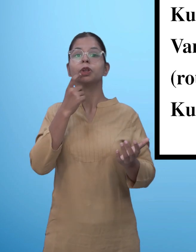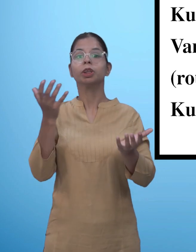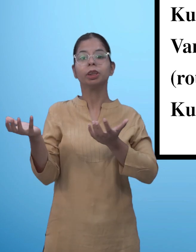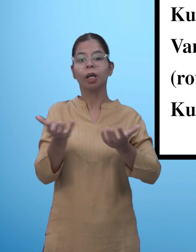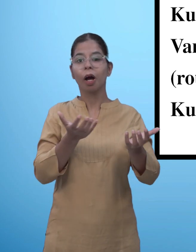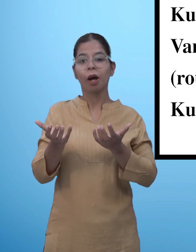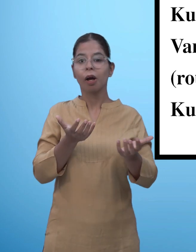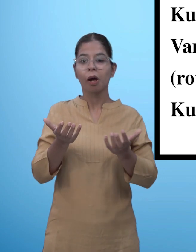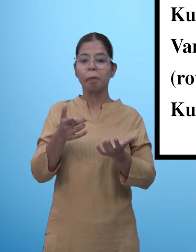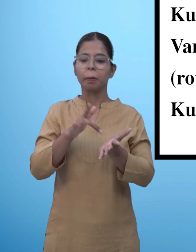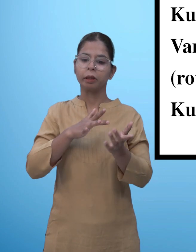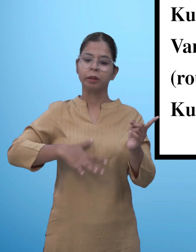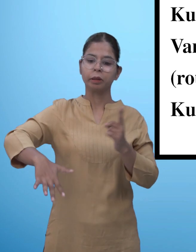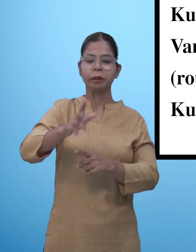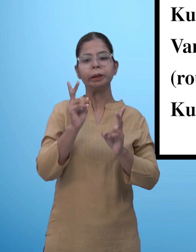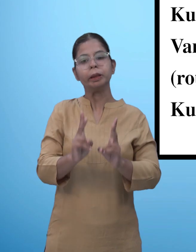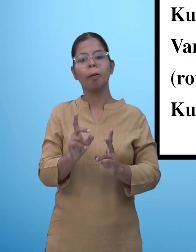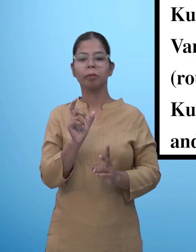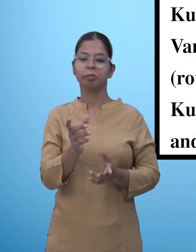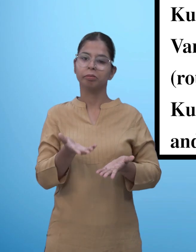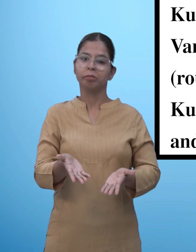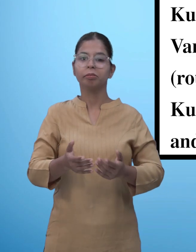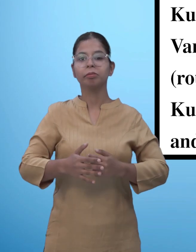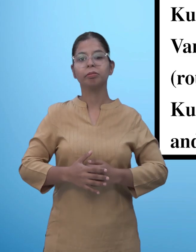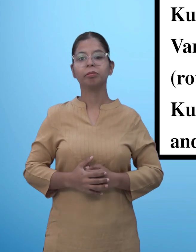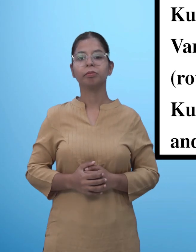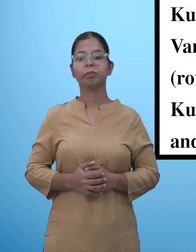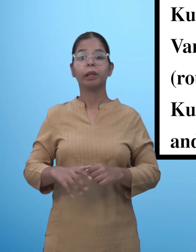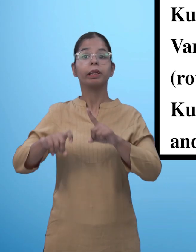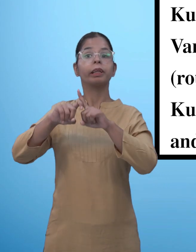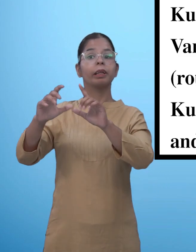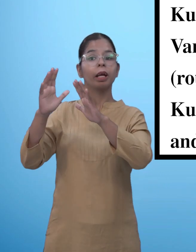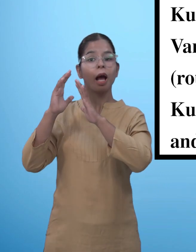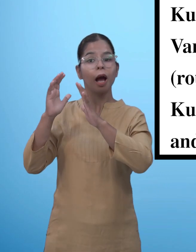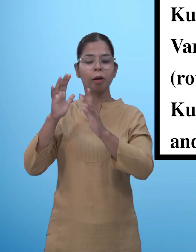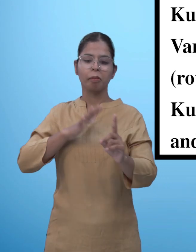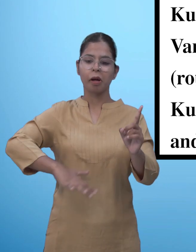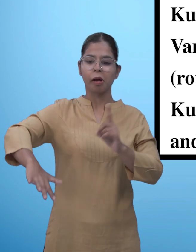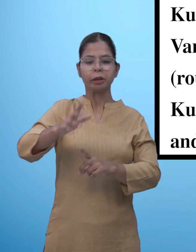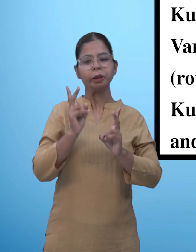Kerala, more or less today's Kerala, and so on.